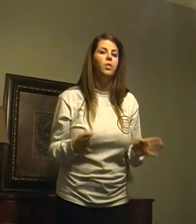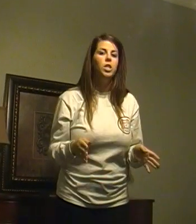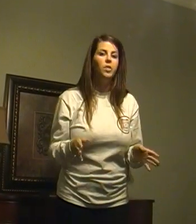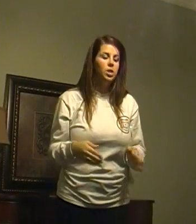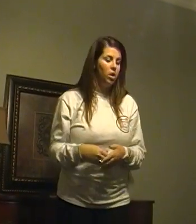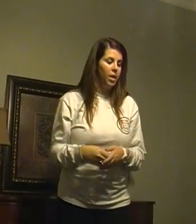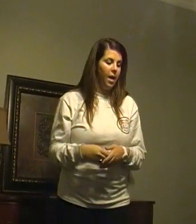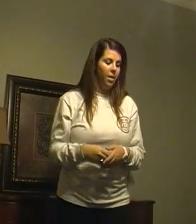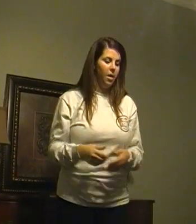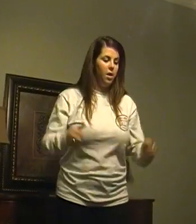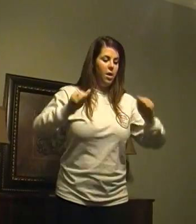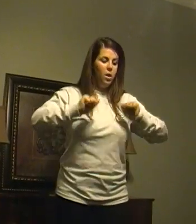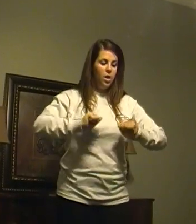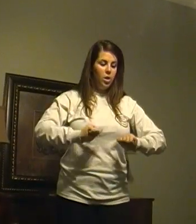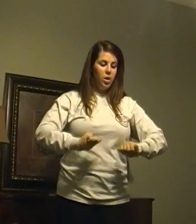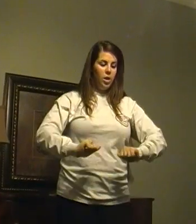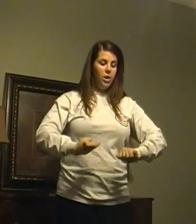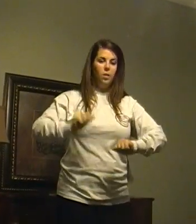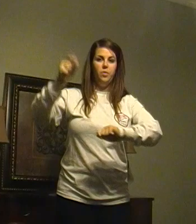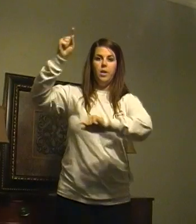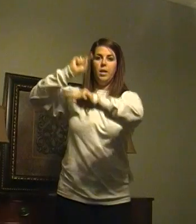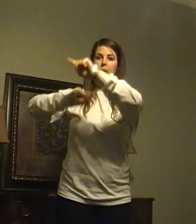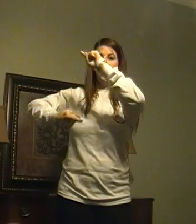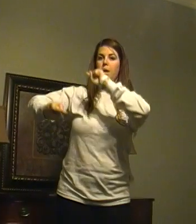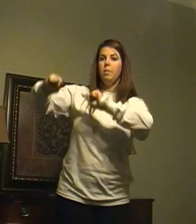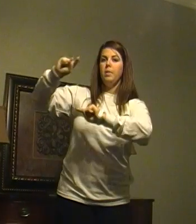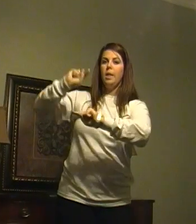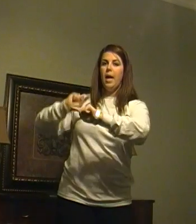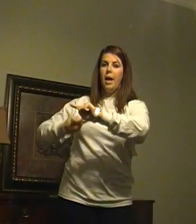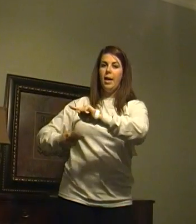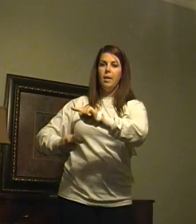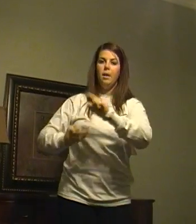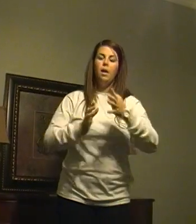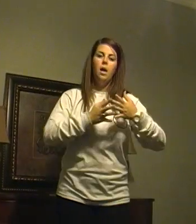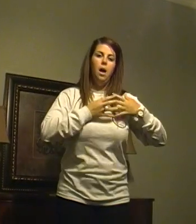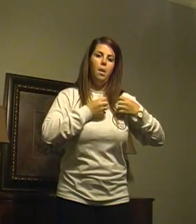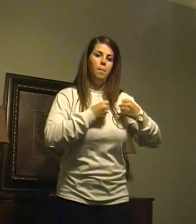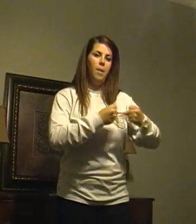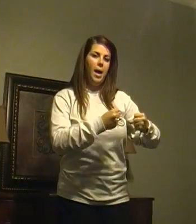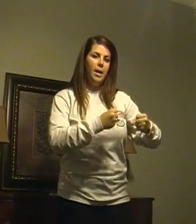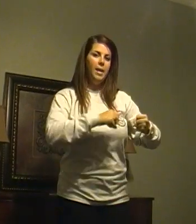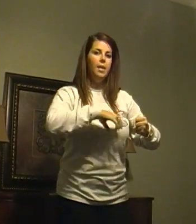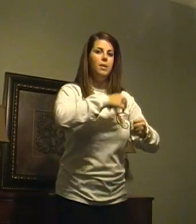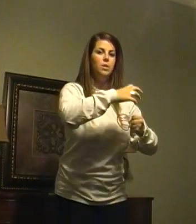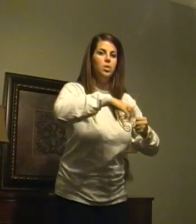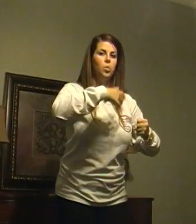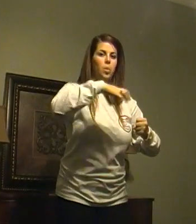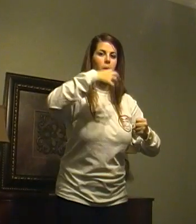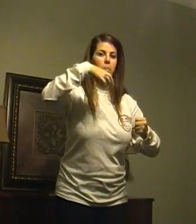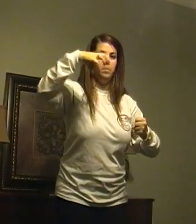first verse all together. Could have come like a mighty storm